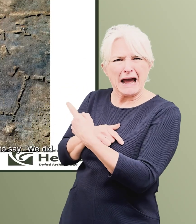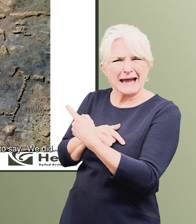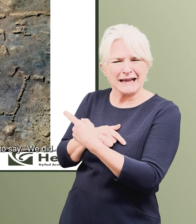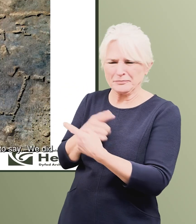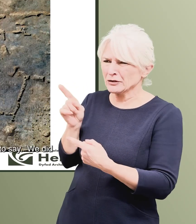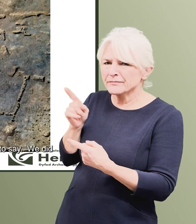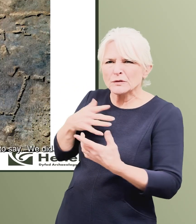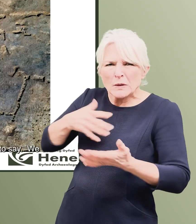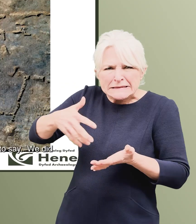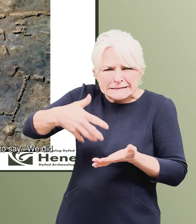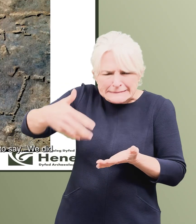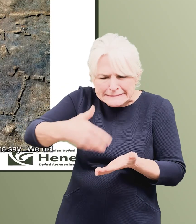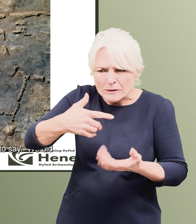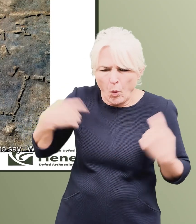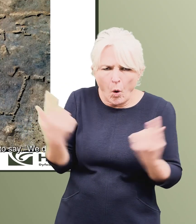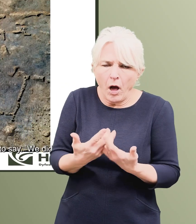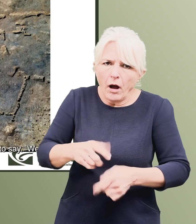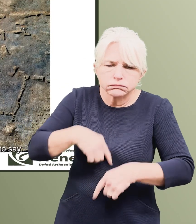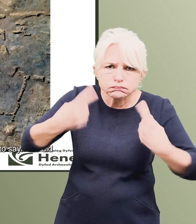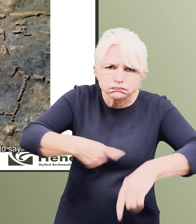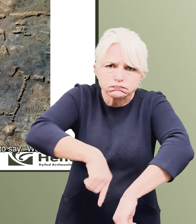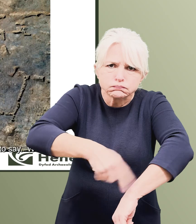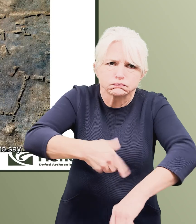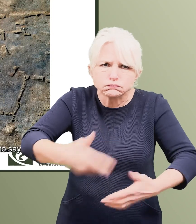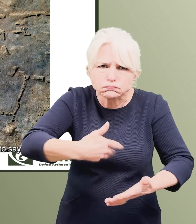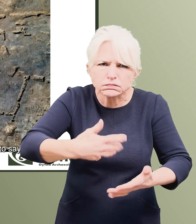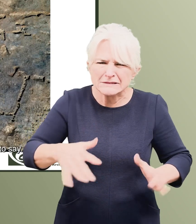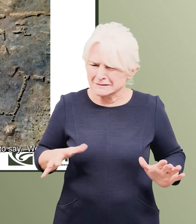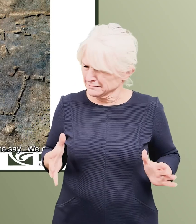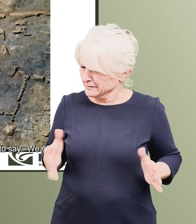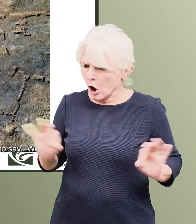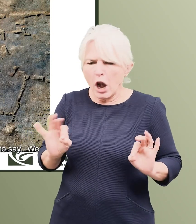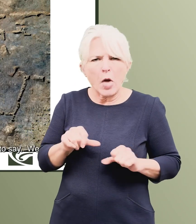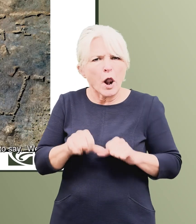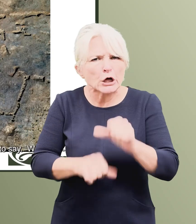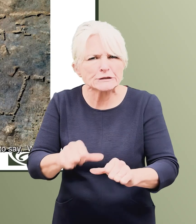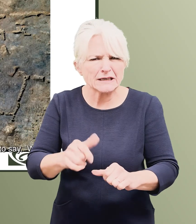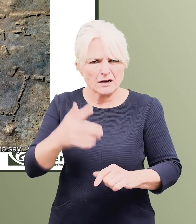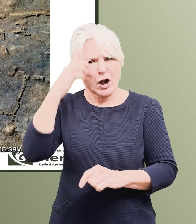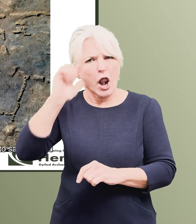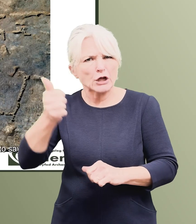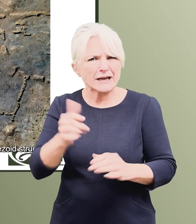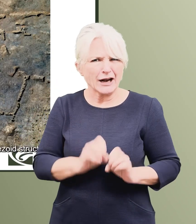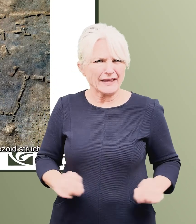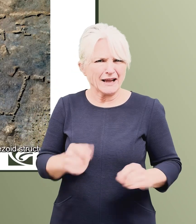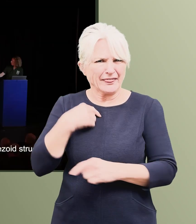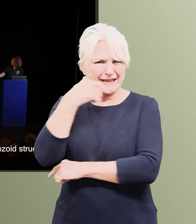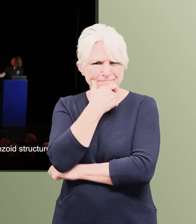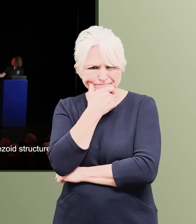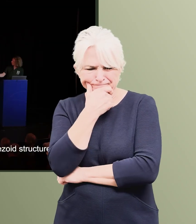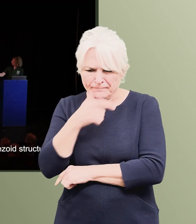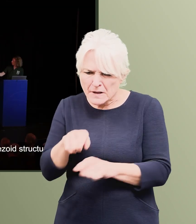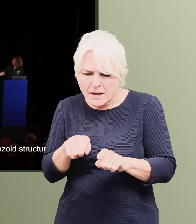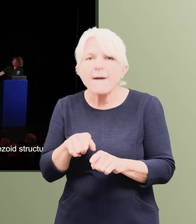excavation, and it had a slightly incoherent form, it would be fair to say. We did manage to tease it apart a little bit. So